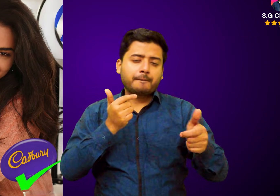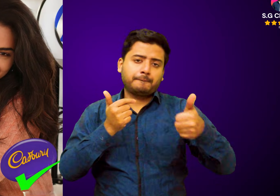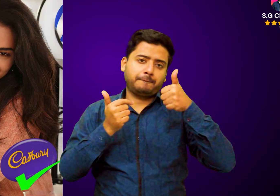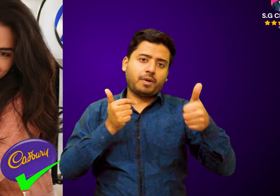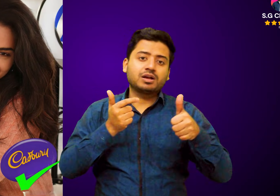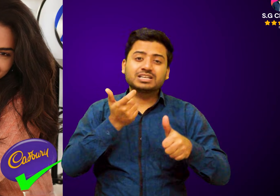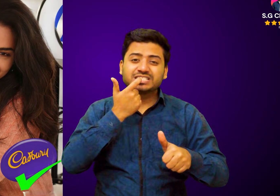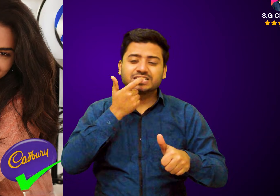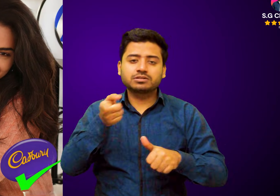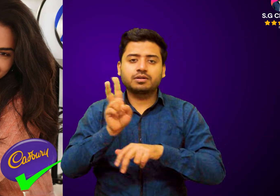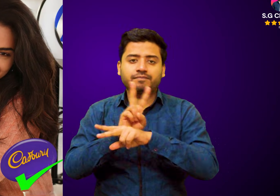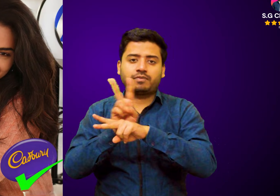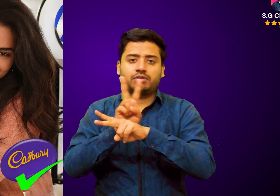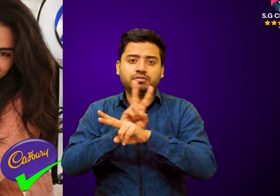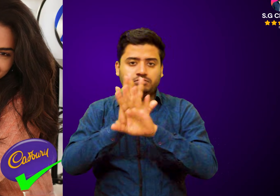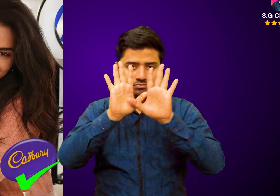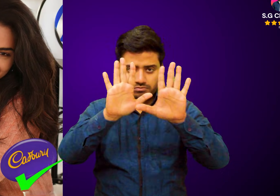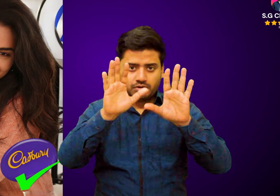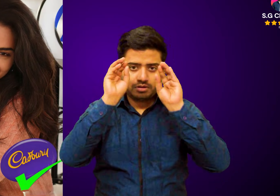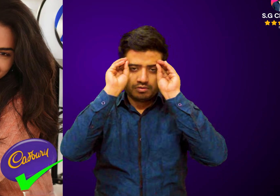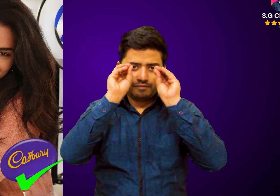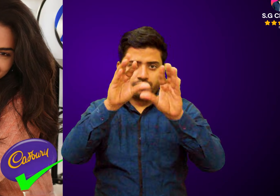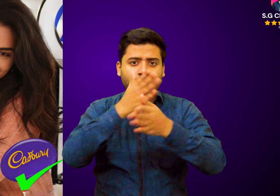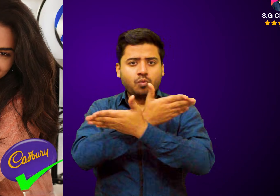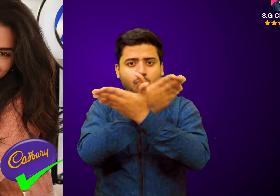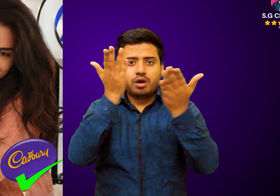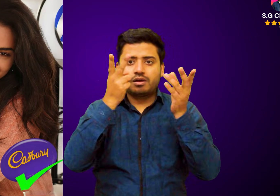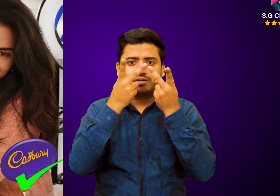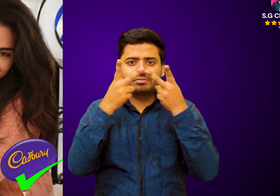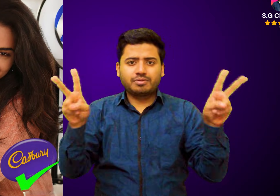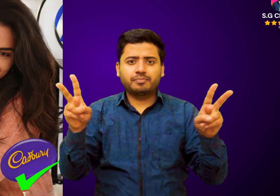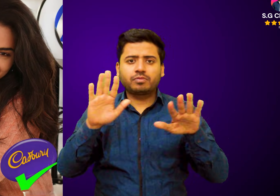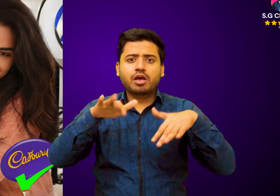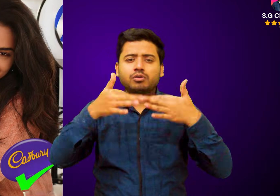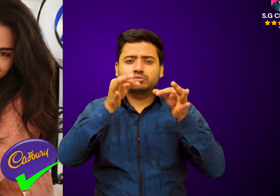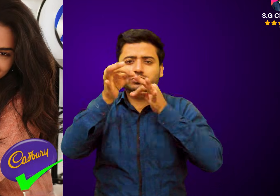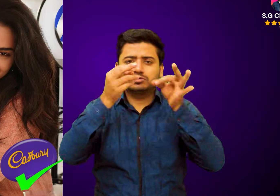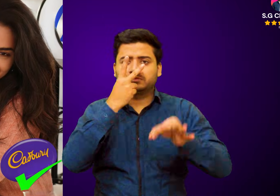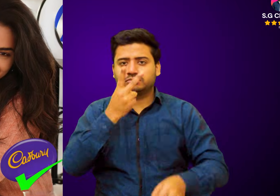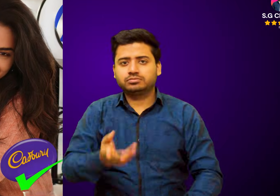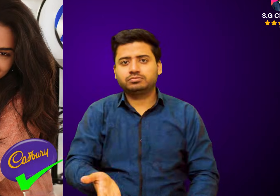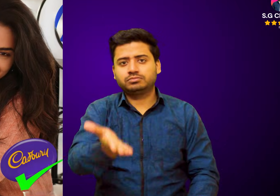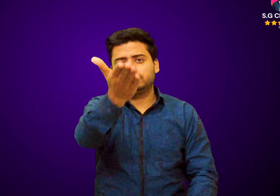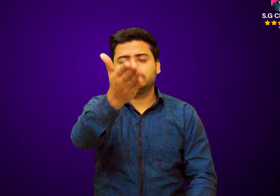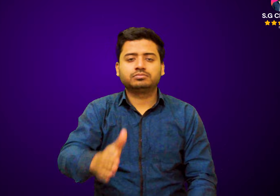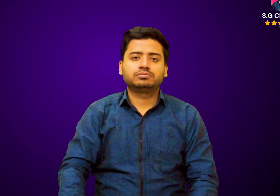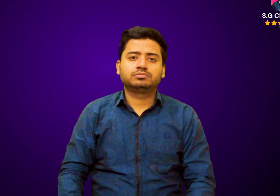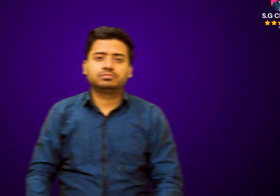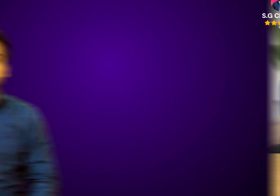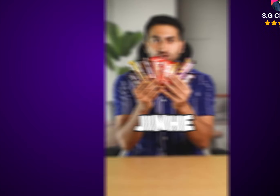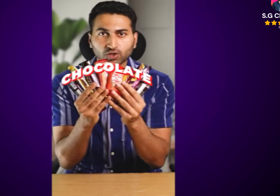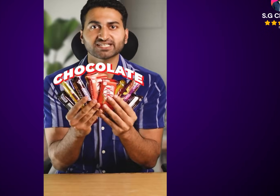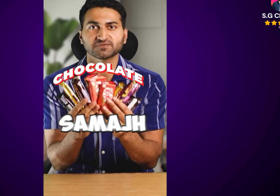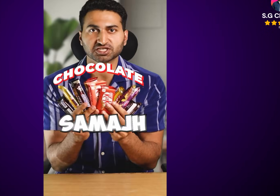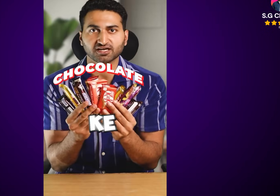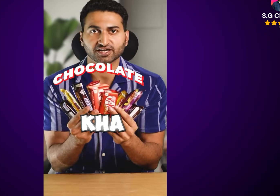points, like the 20 Indian rupees bar in a price-sensitive market. Local rules. Different countries have different standards set